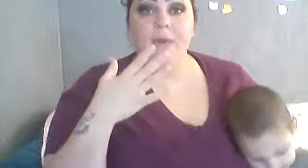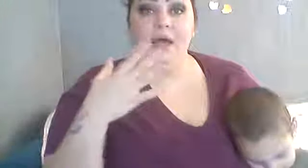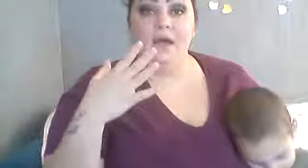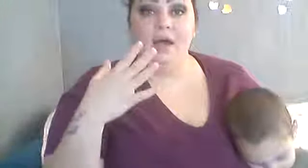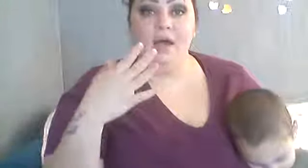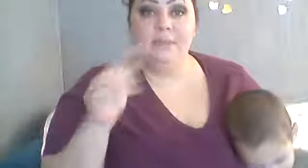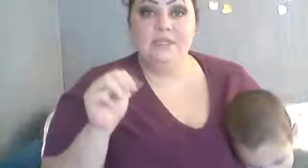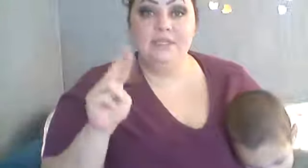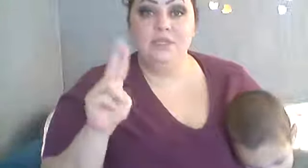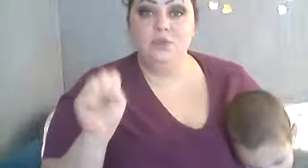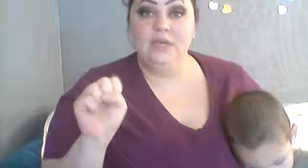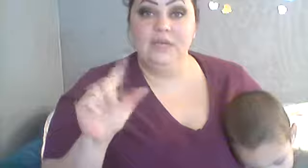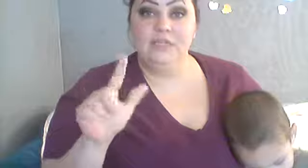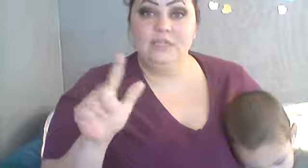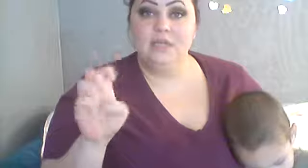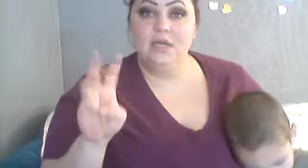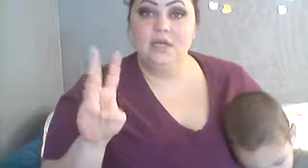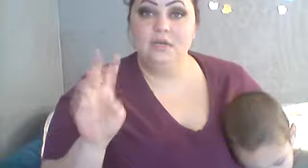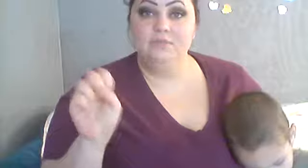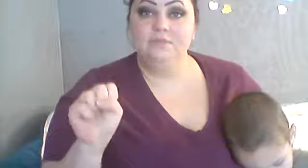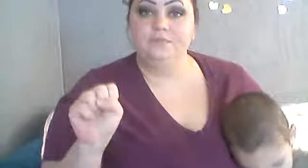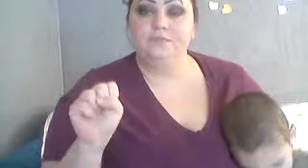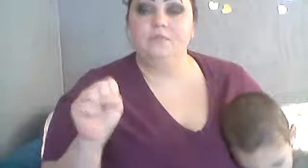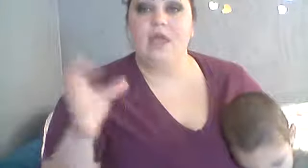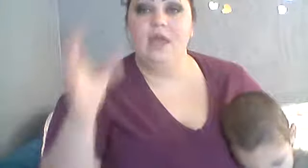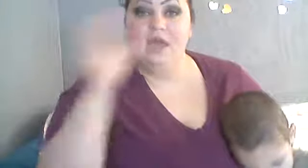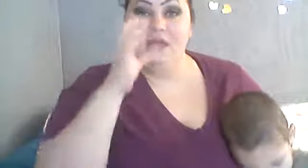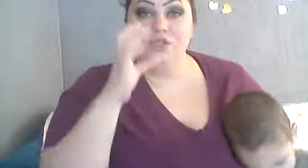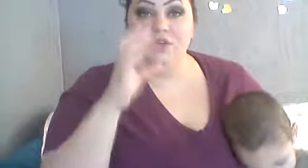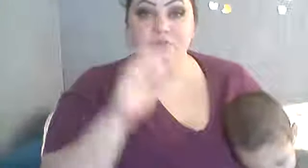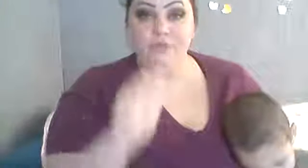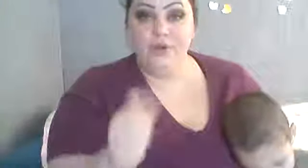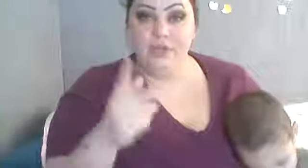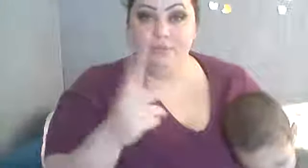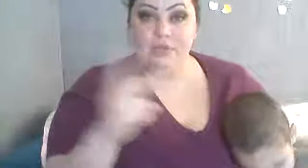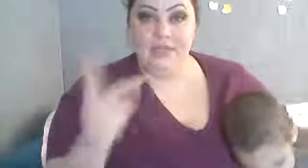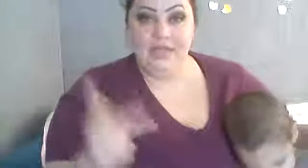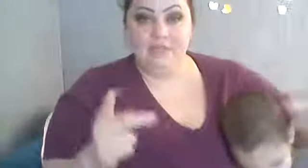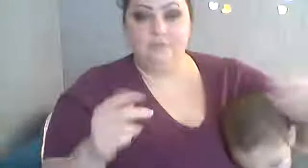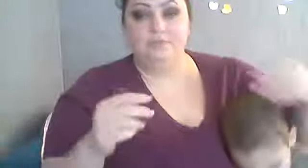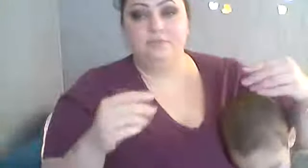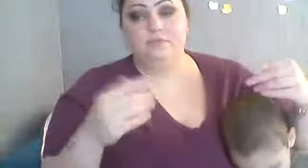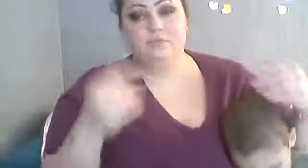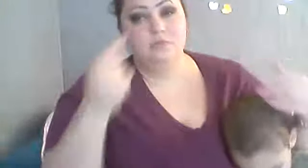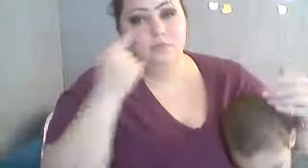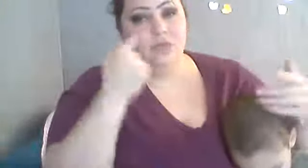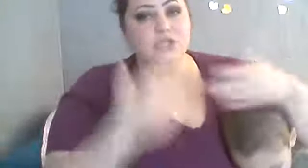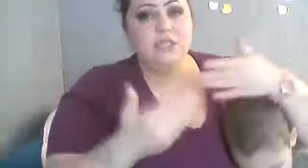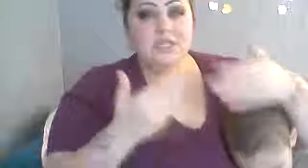But Mrs. Lewis is looking for another place. She's thinking